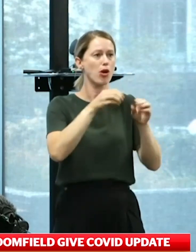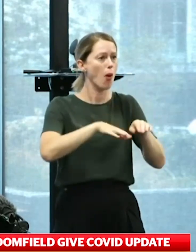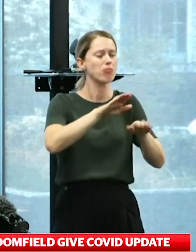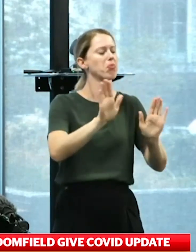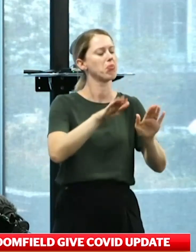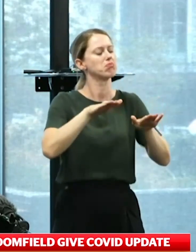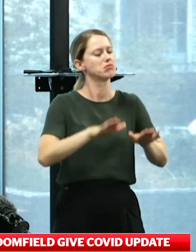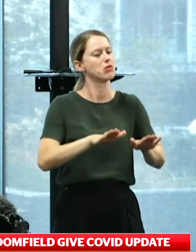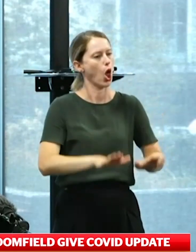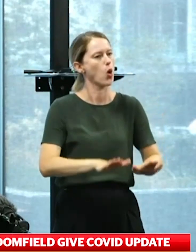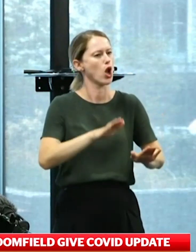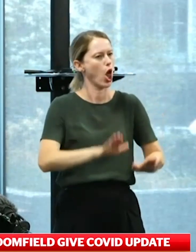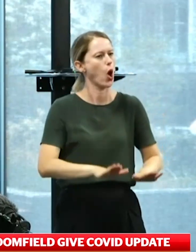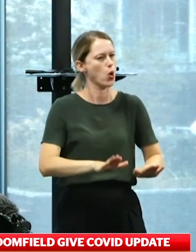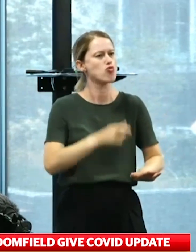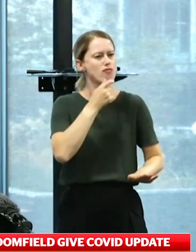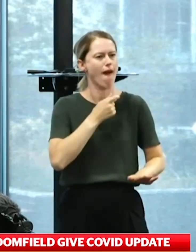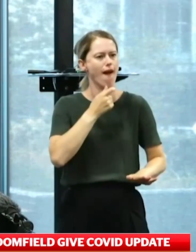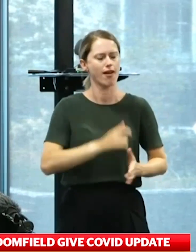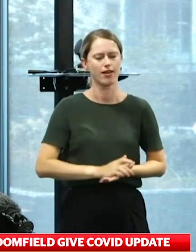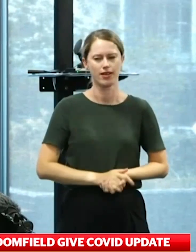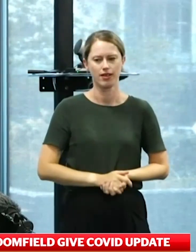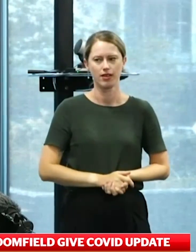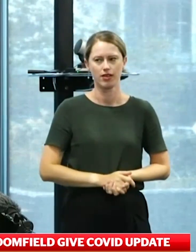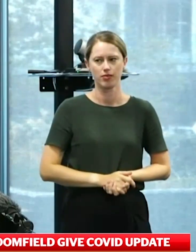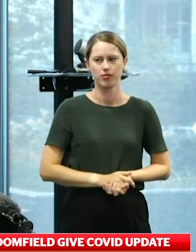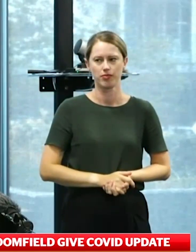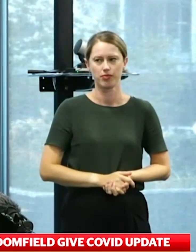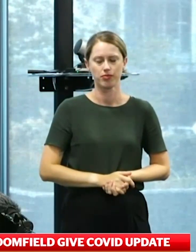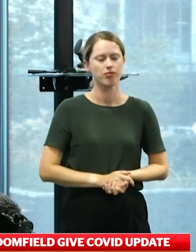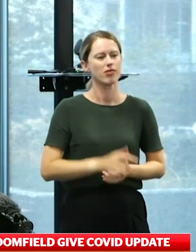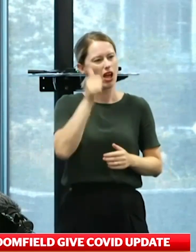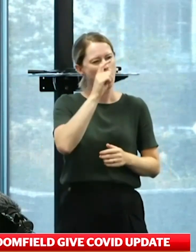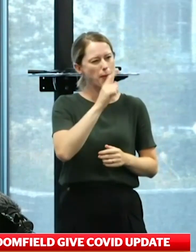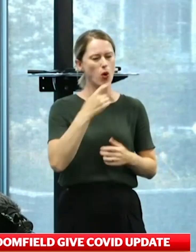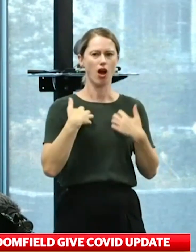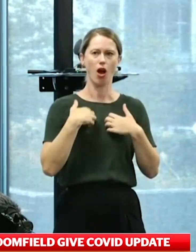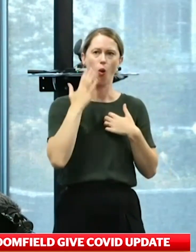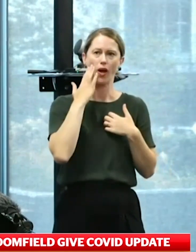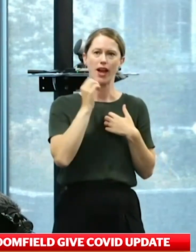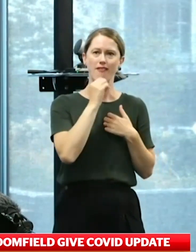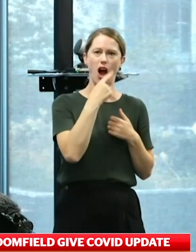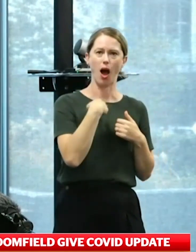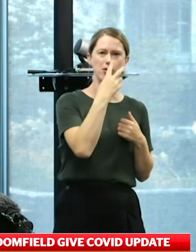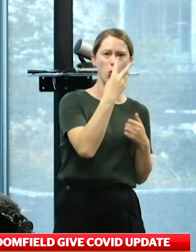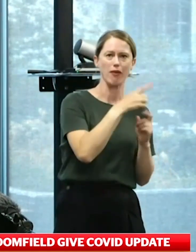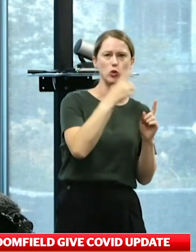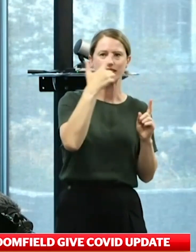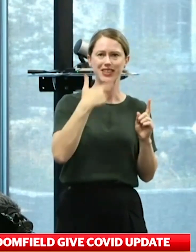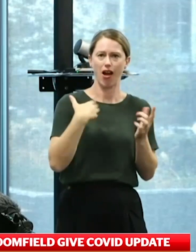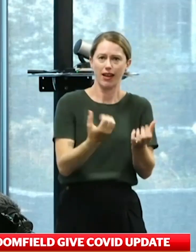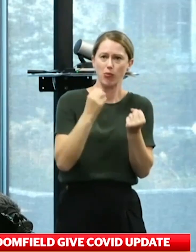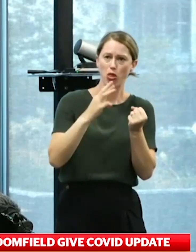myocarditis. Finally, I know there's a lot of interest in whether and when 12 to 17-year-olds might be able to receive a booster